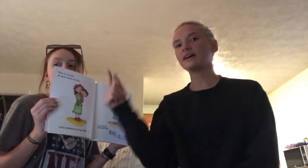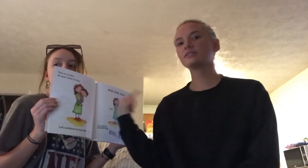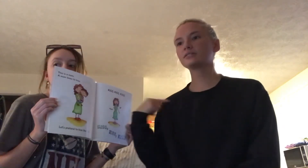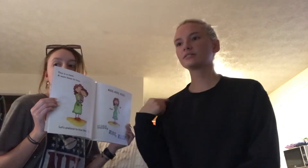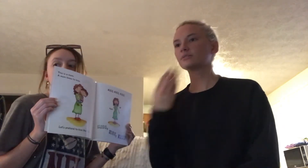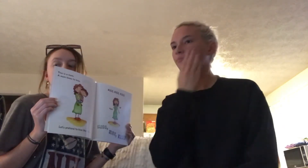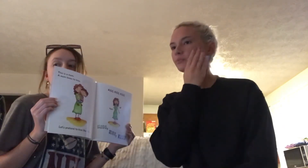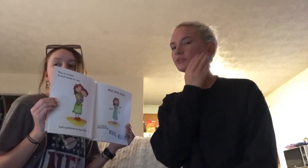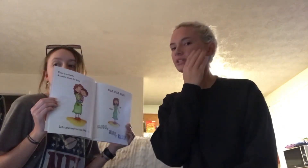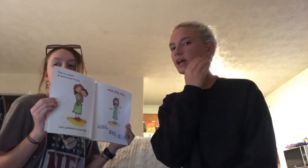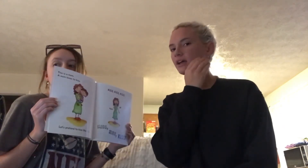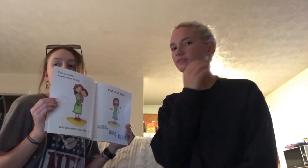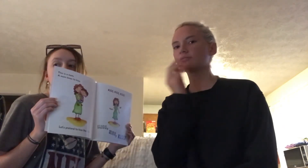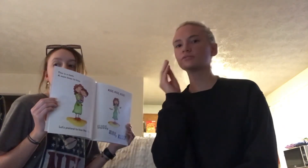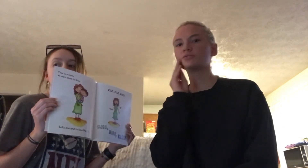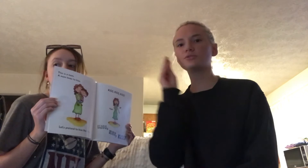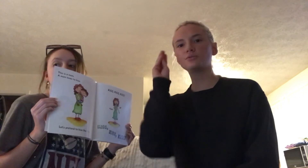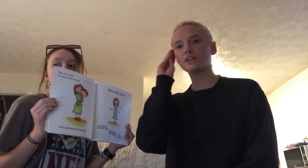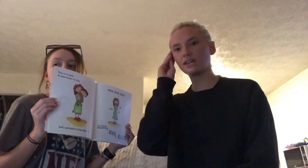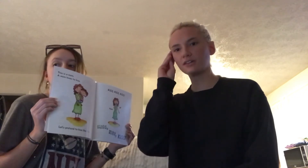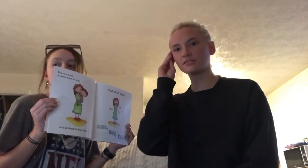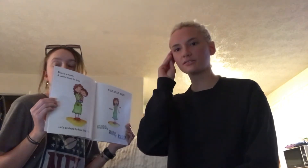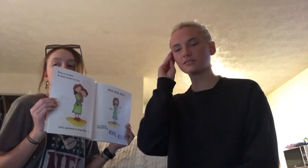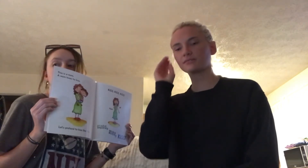Let's pretend to kiss.